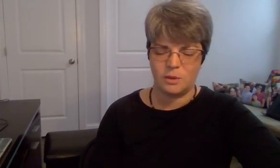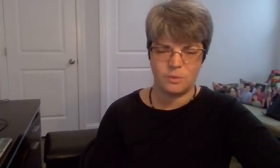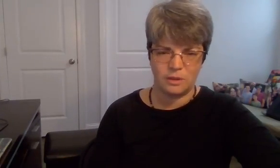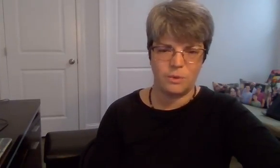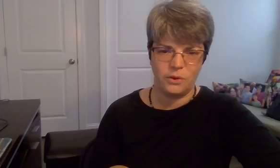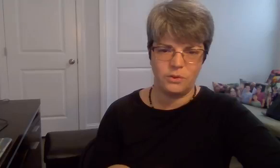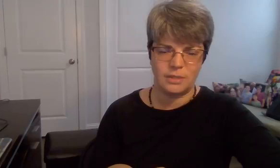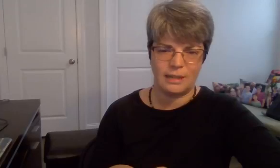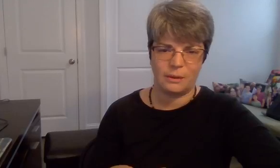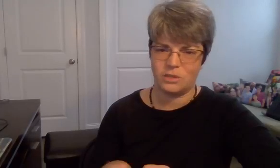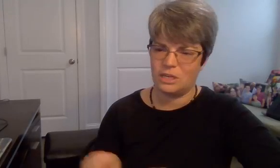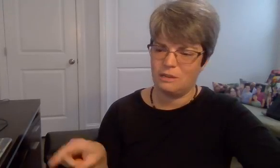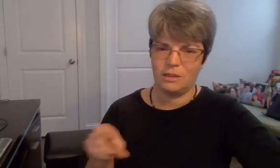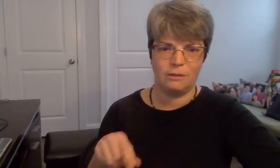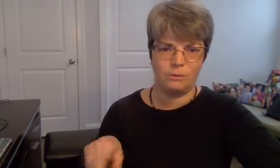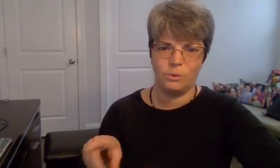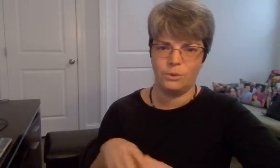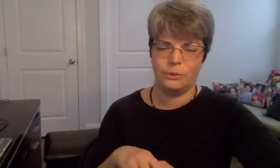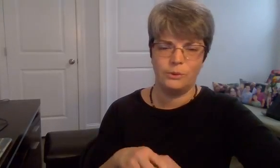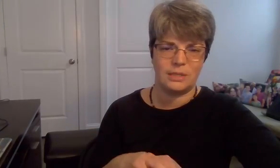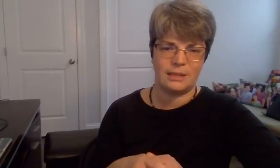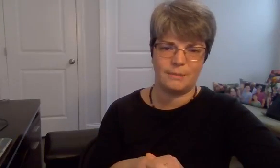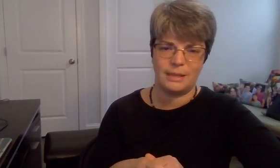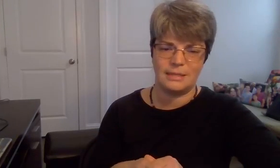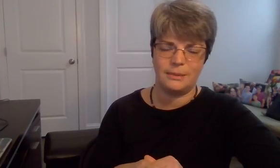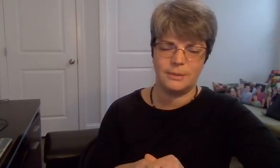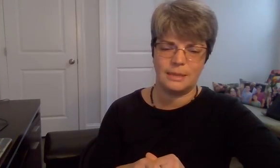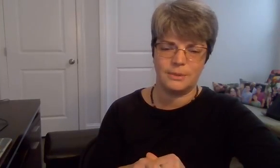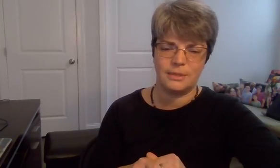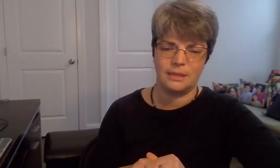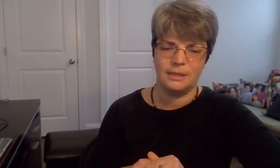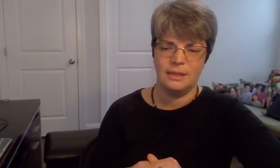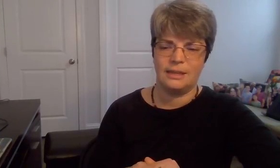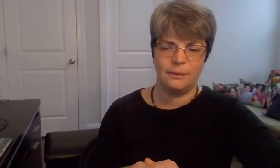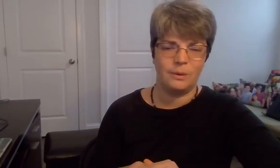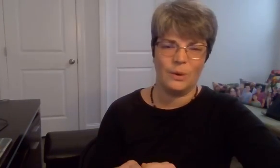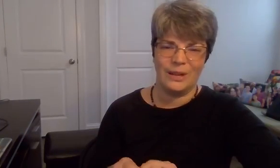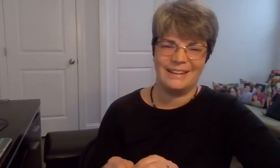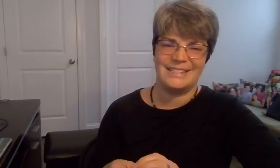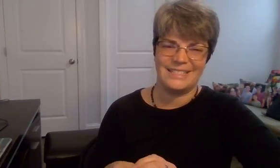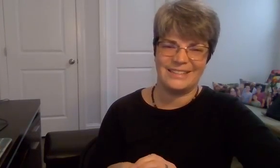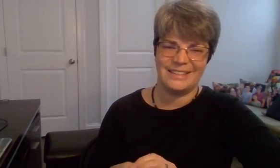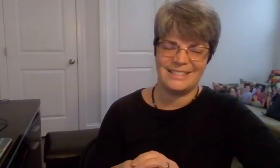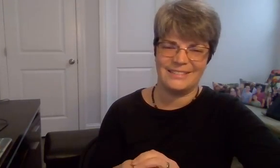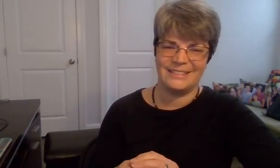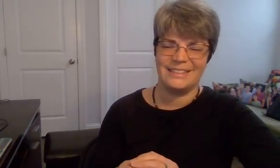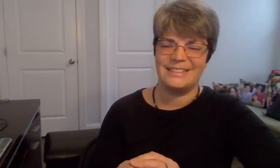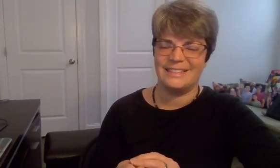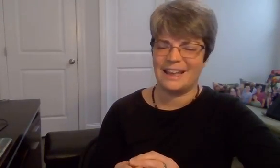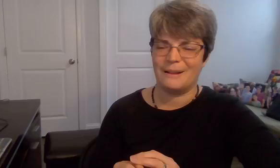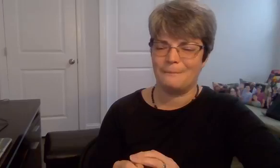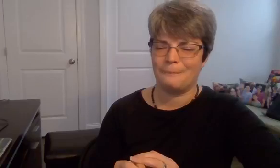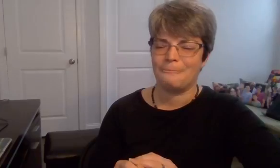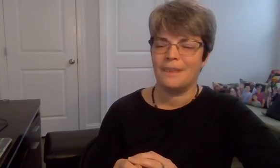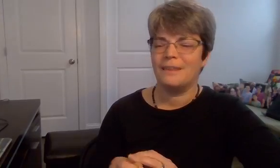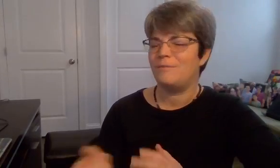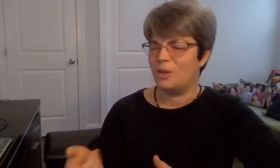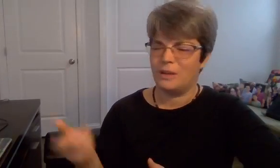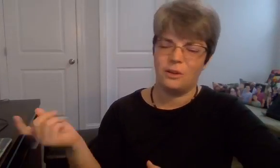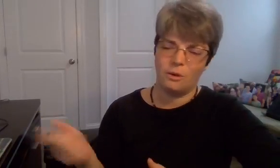little boy who knew sign language, and he really ruled the roost in that place. He was able to get what he wanted essentially, so that he'd go over